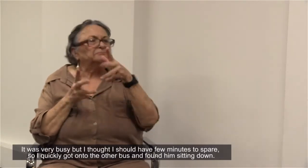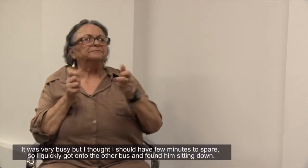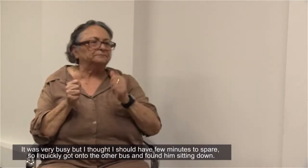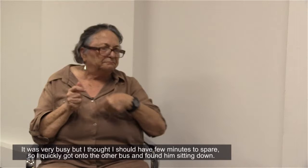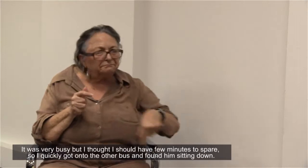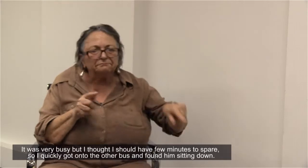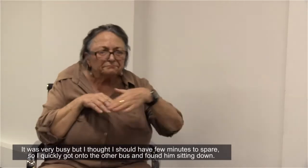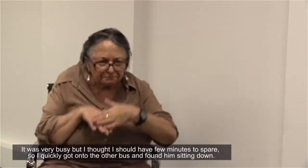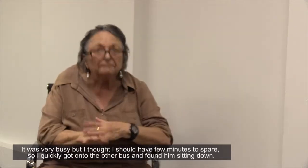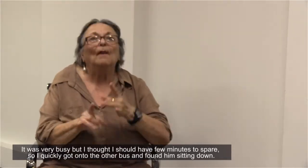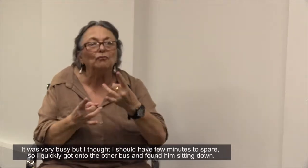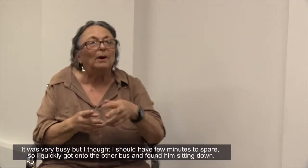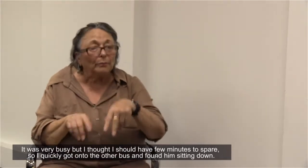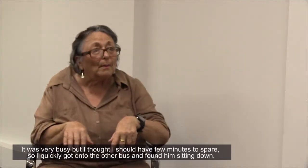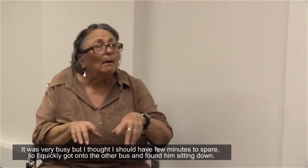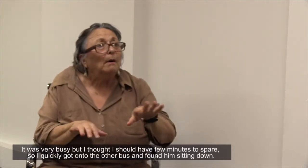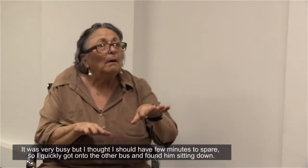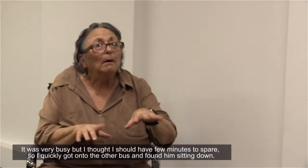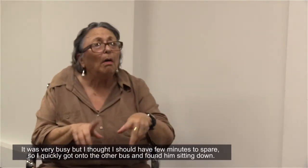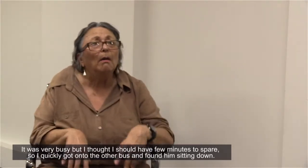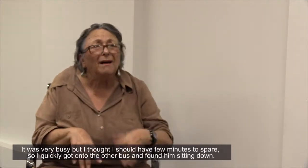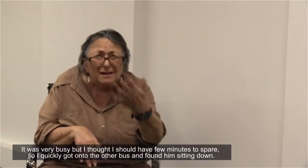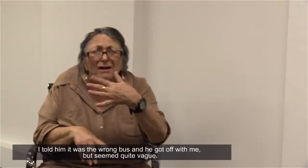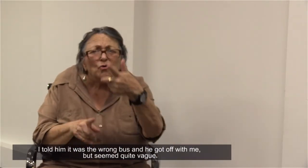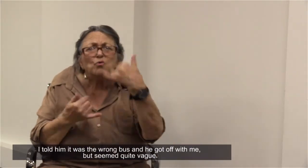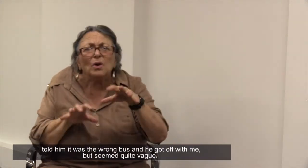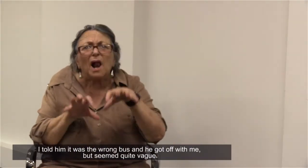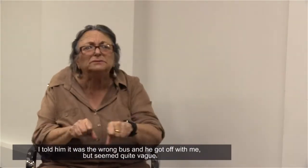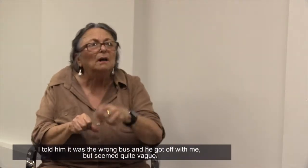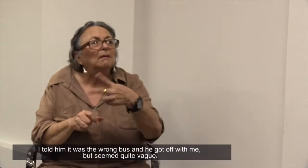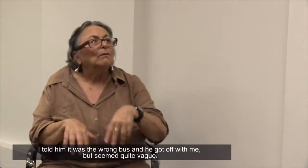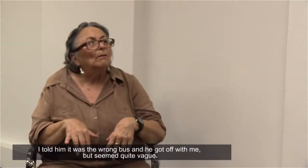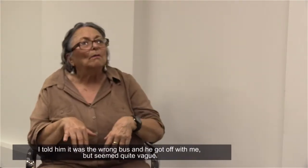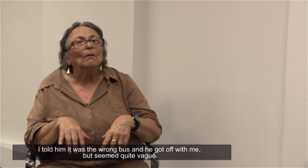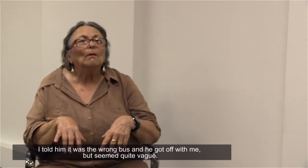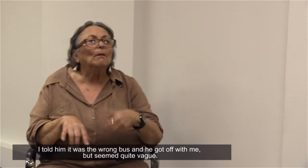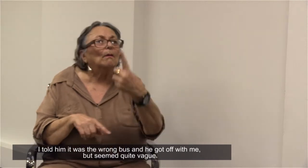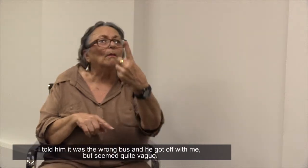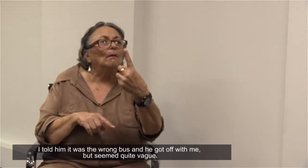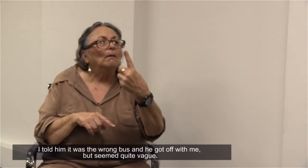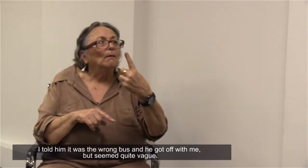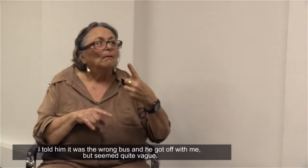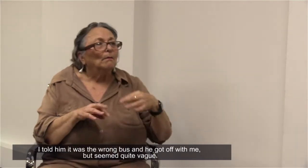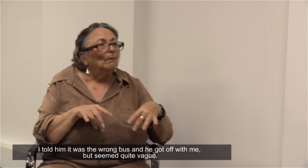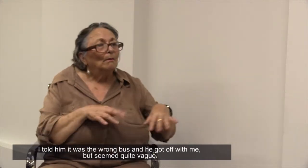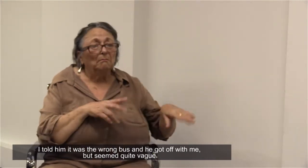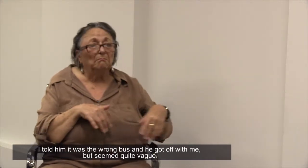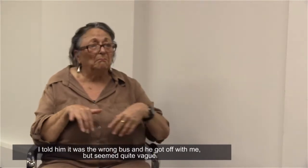quickly got onto the other bus and found him sitting down. I told him it was the wrong bus and he got off with me, but